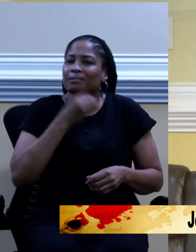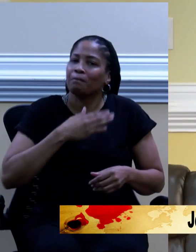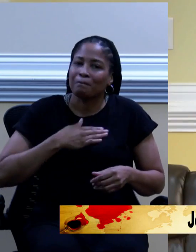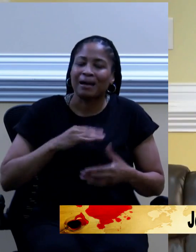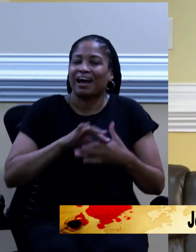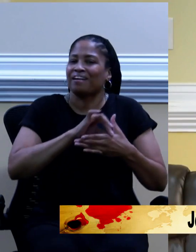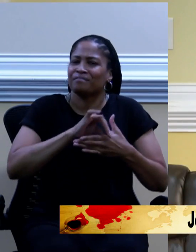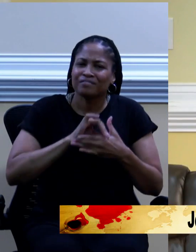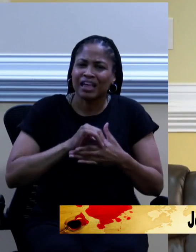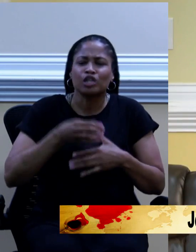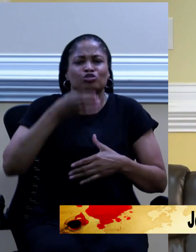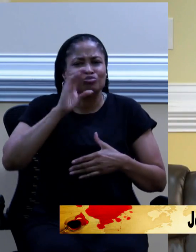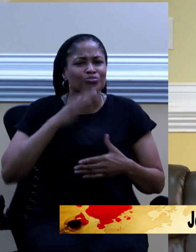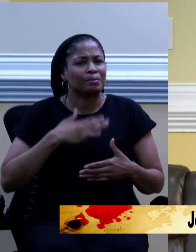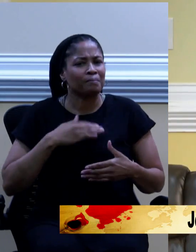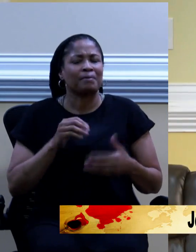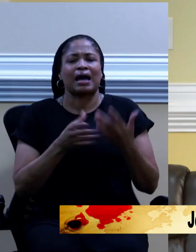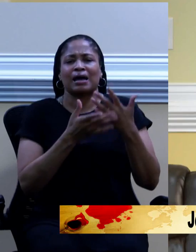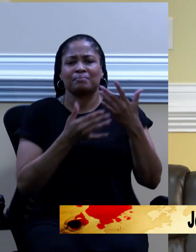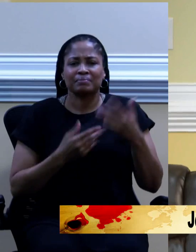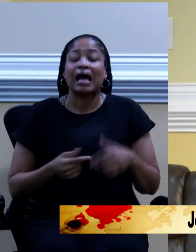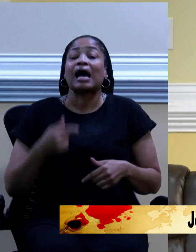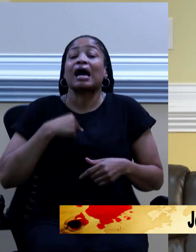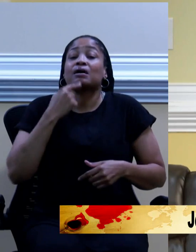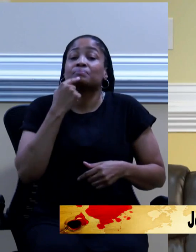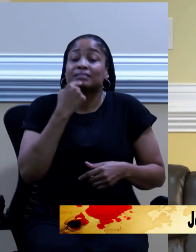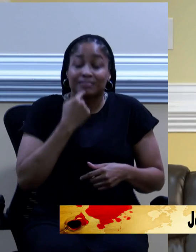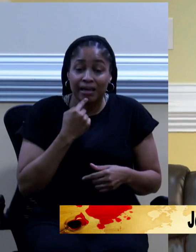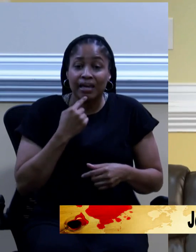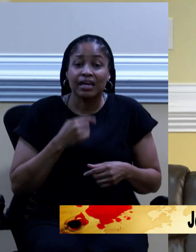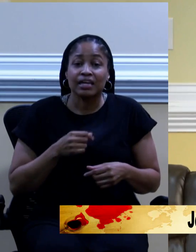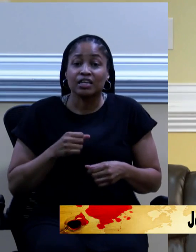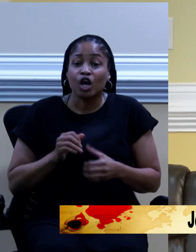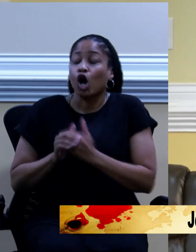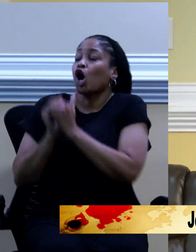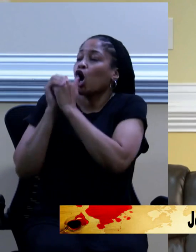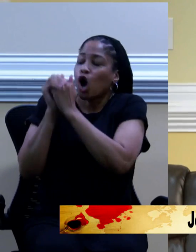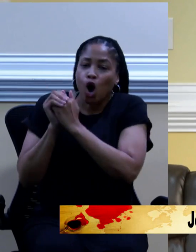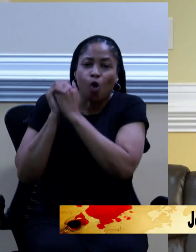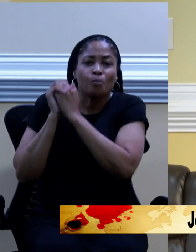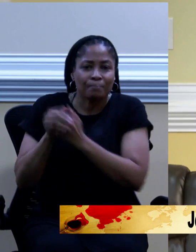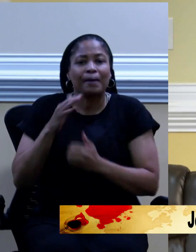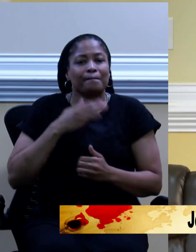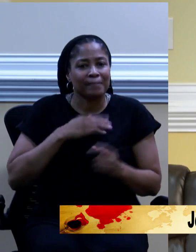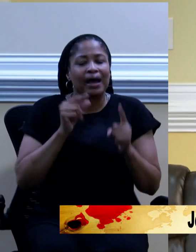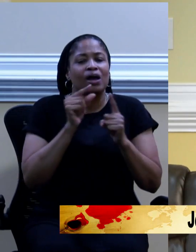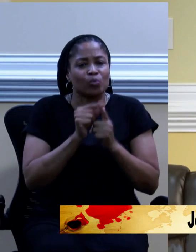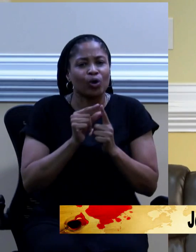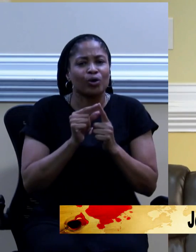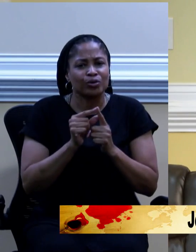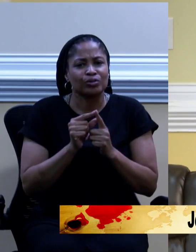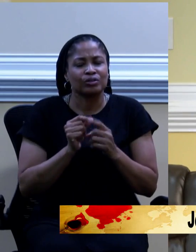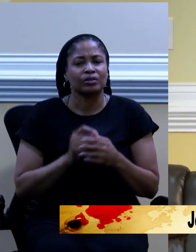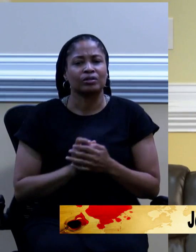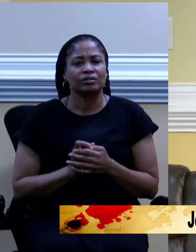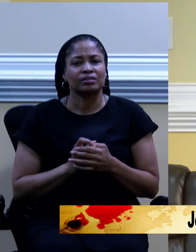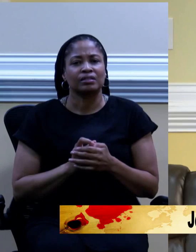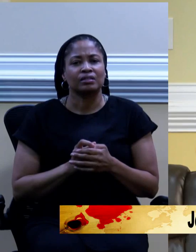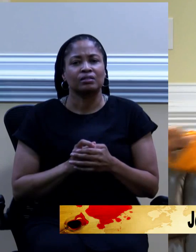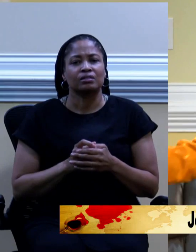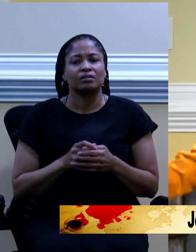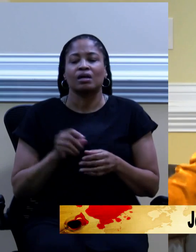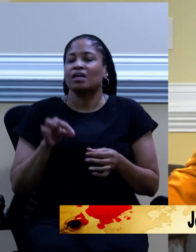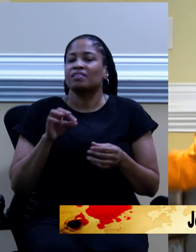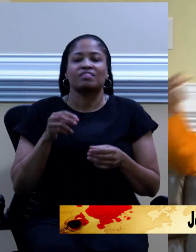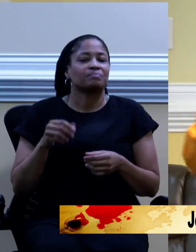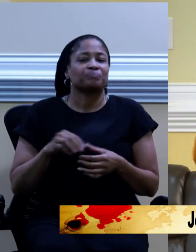drink my blood. No. I'm telling you to obey my word. Yes. Because he said, it is the spirit that quickeneth, the flesh profiteth